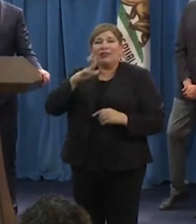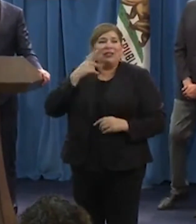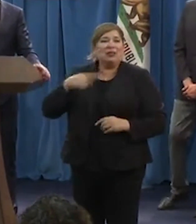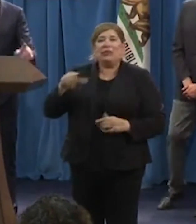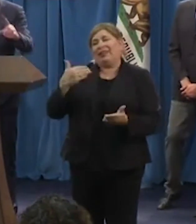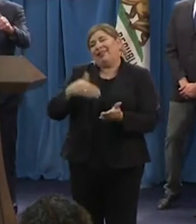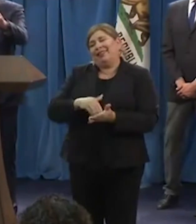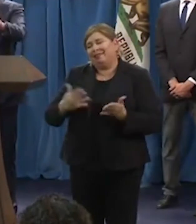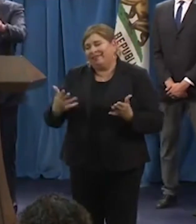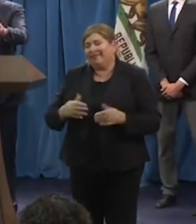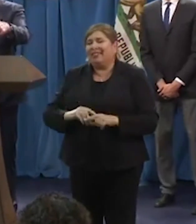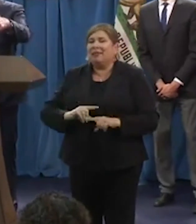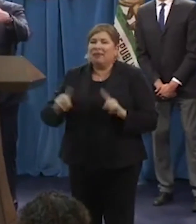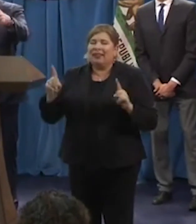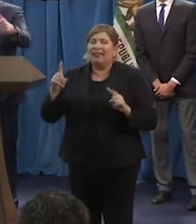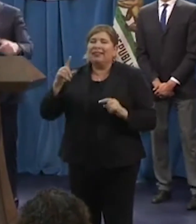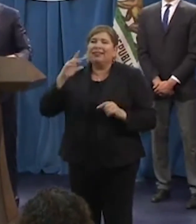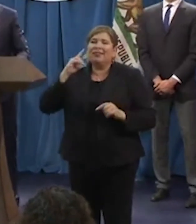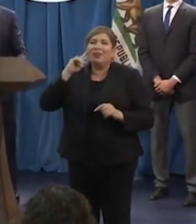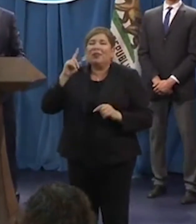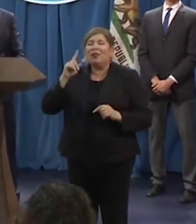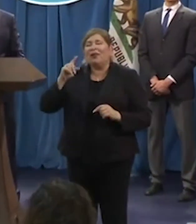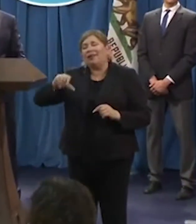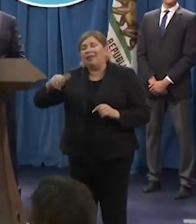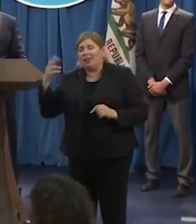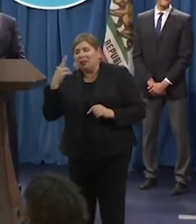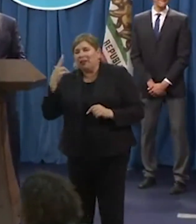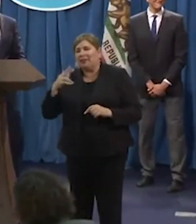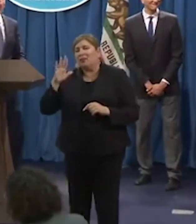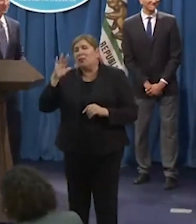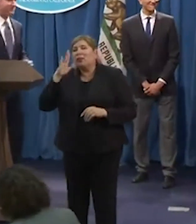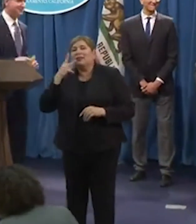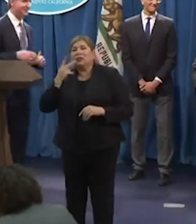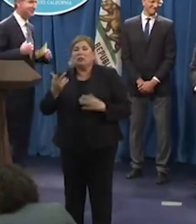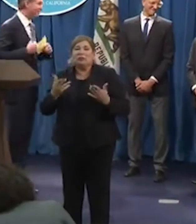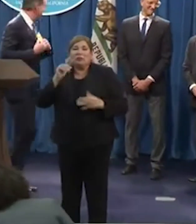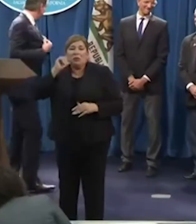you again, but for better and more enlightened reasons, but we'll probably see you tomorrow. So thank you all.